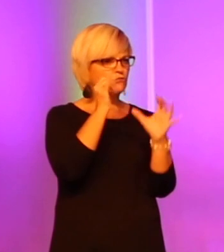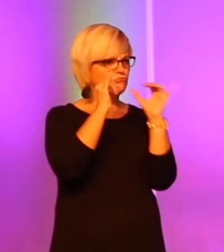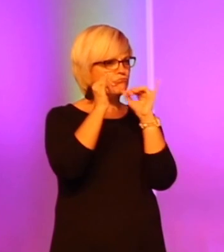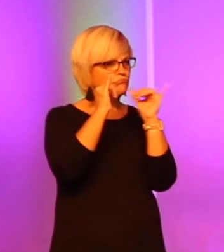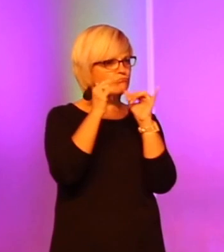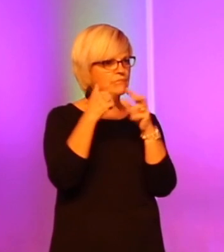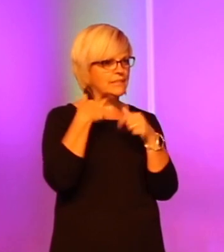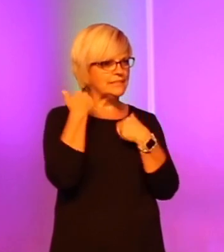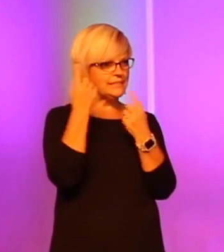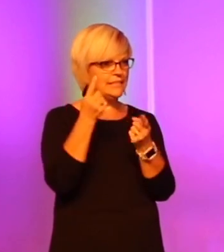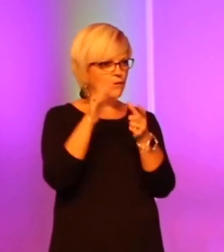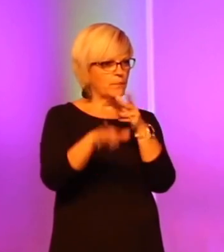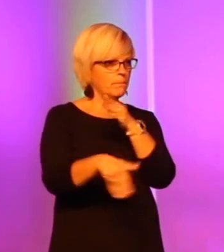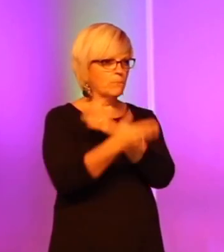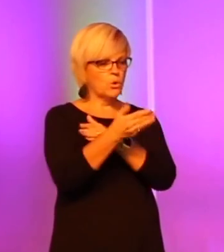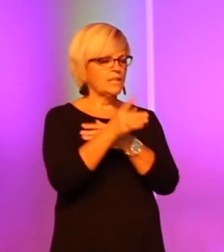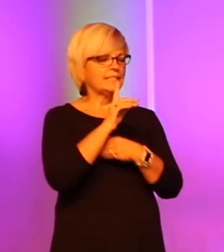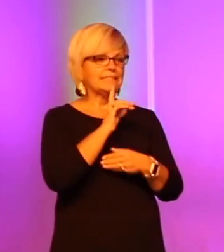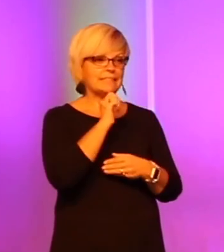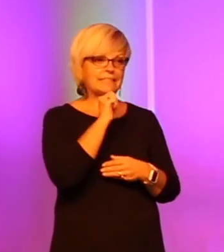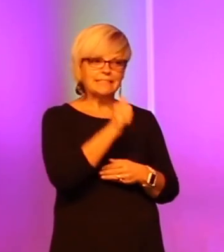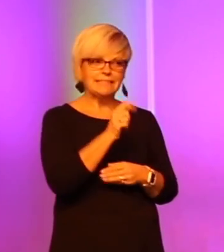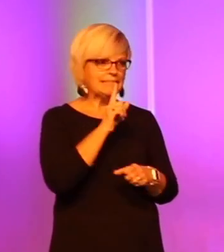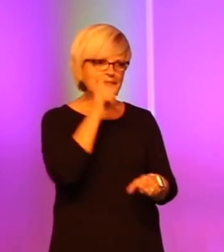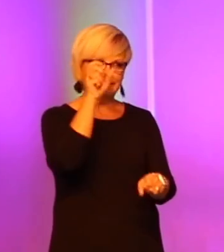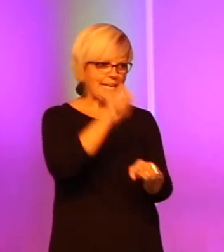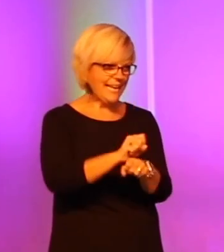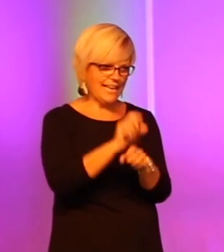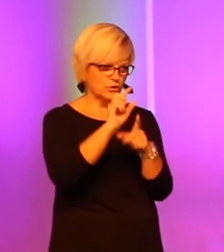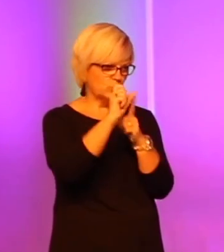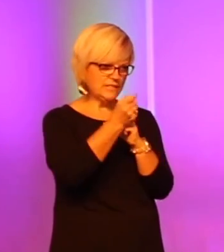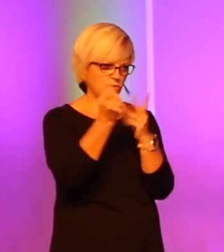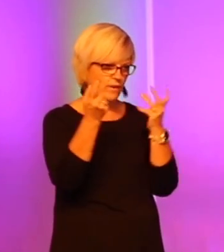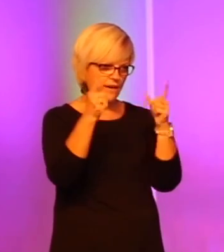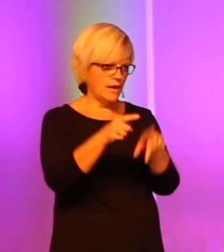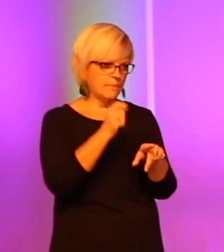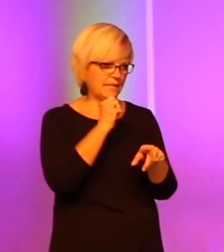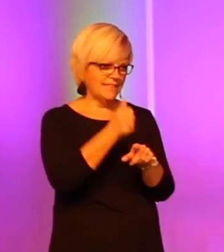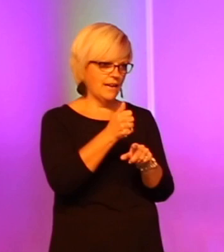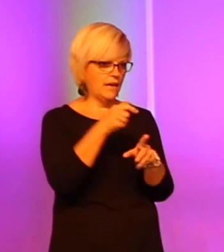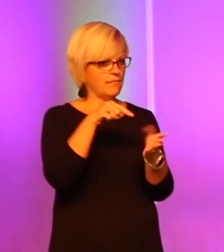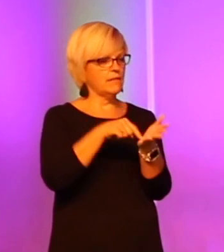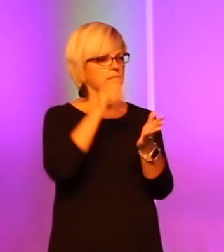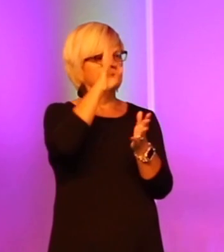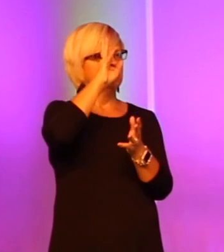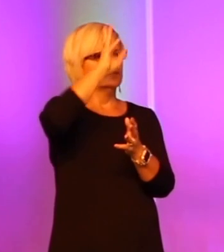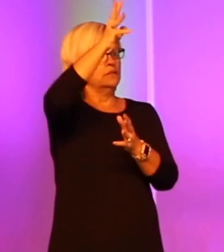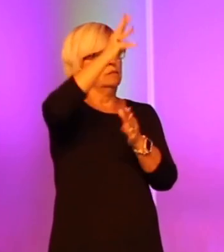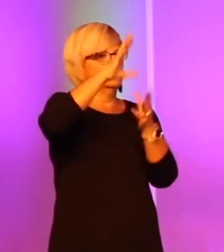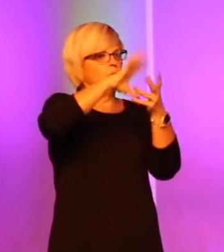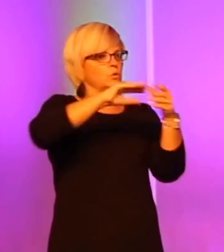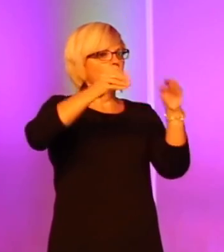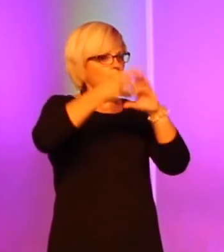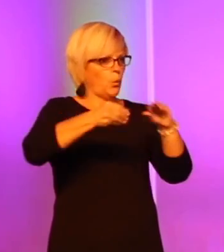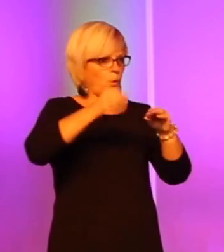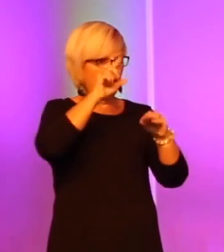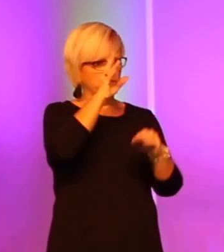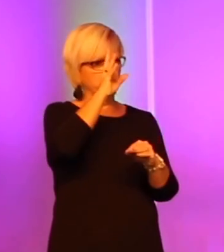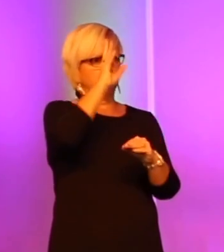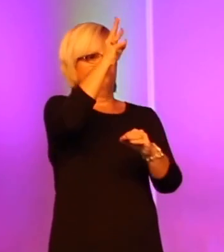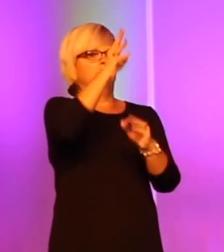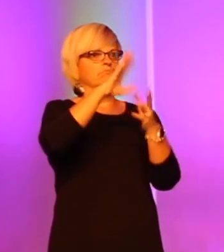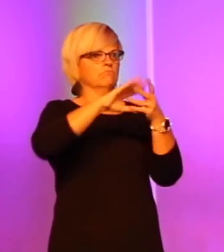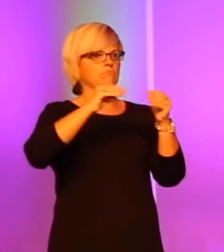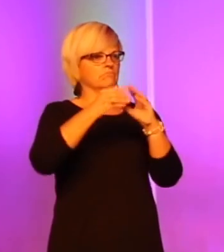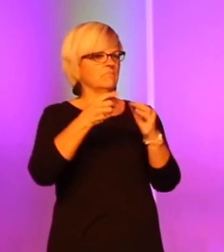literal situation or scenario that Solomon's talking about. We have to understand this throughout our time together today. He's using this story. He's talking